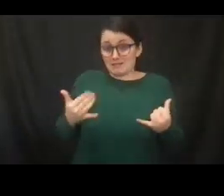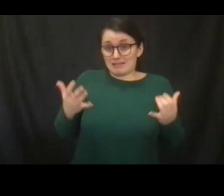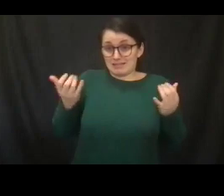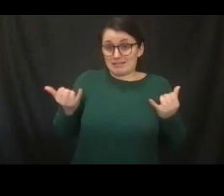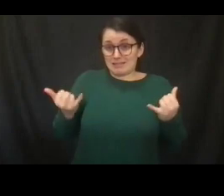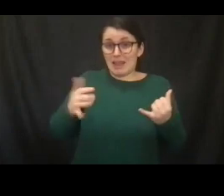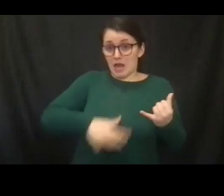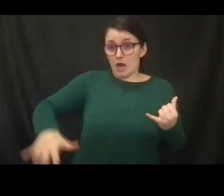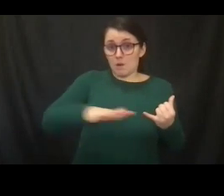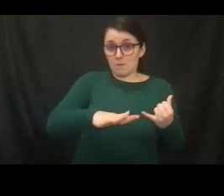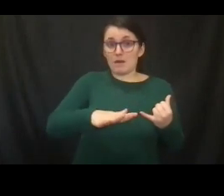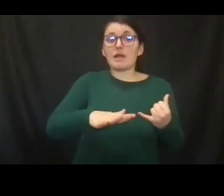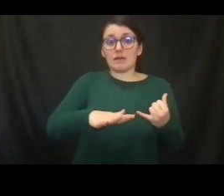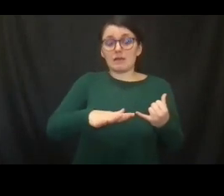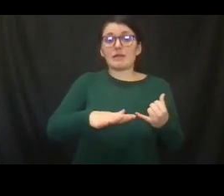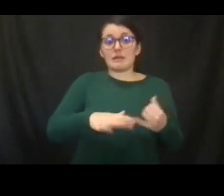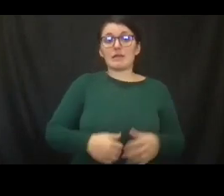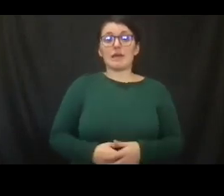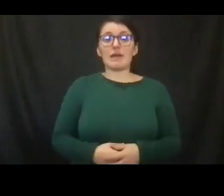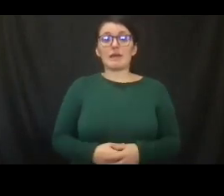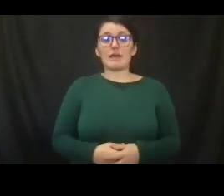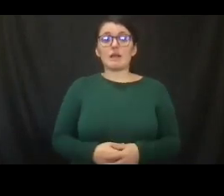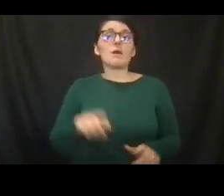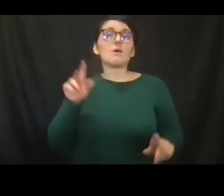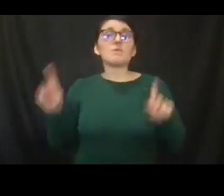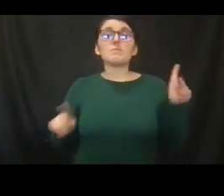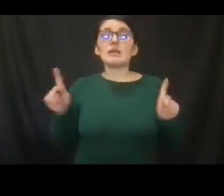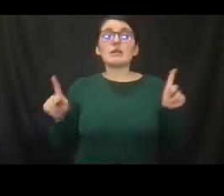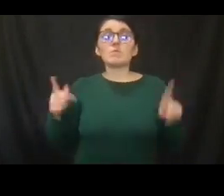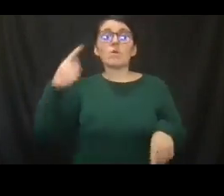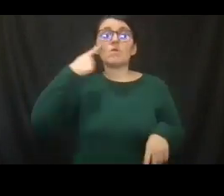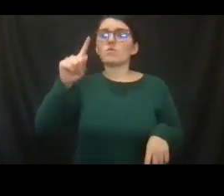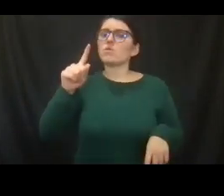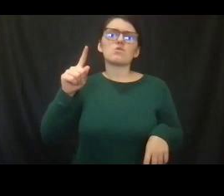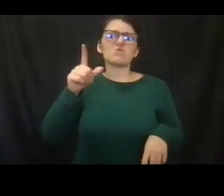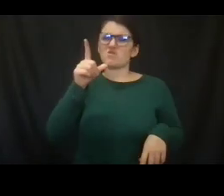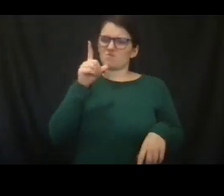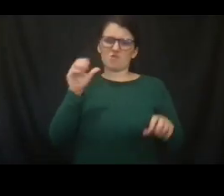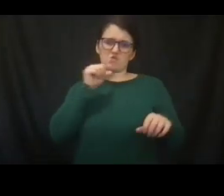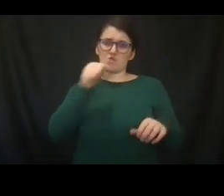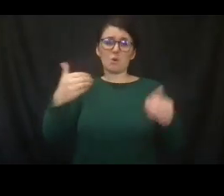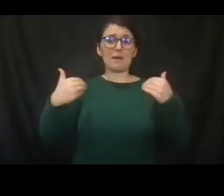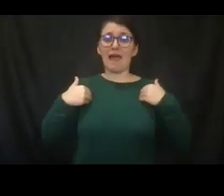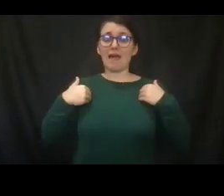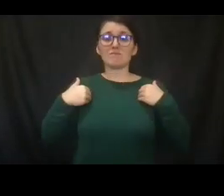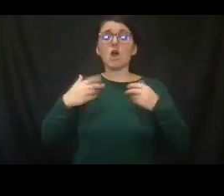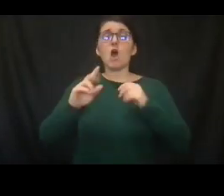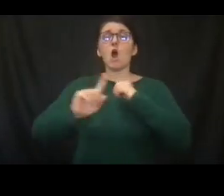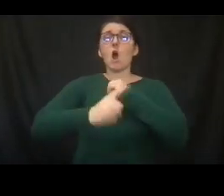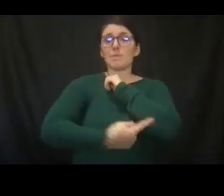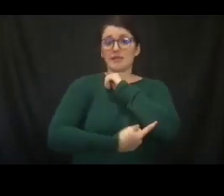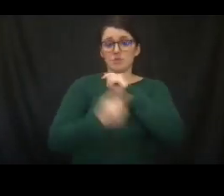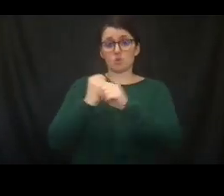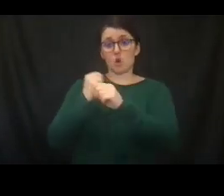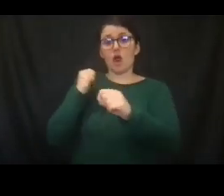are folks who don't have garbage services. So they don't have those garbage trucks that come to their house